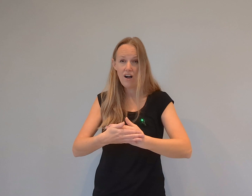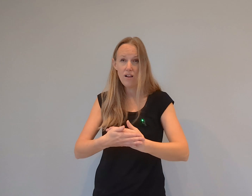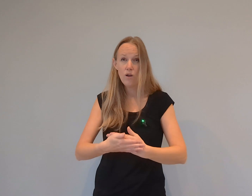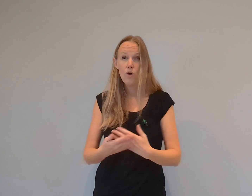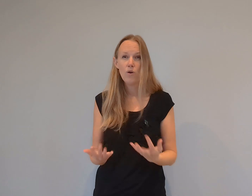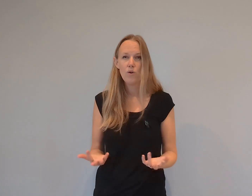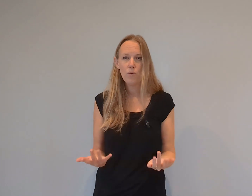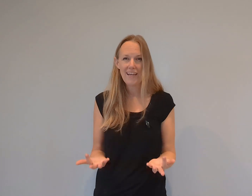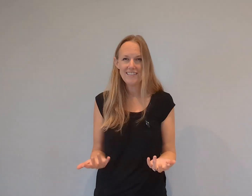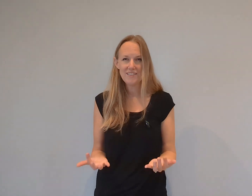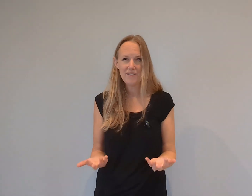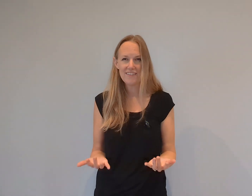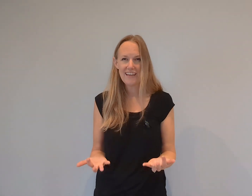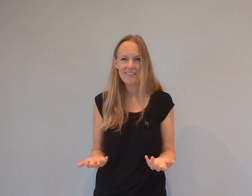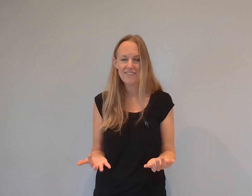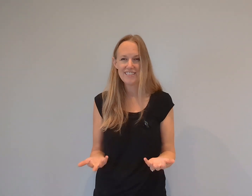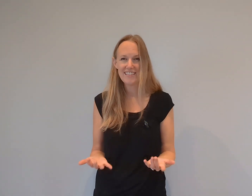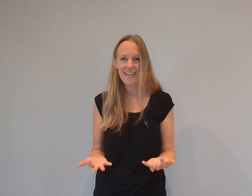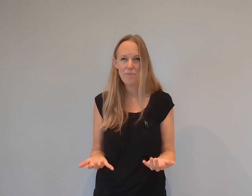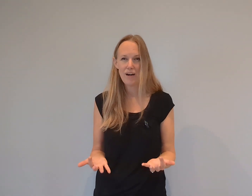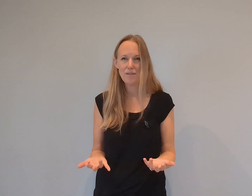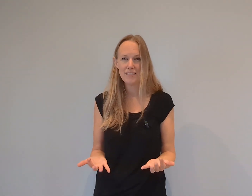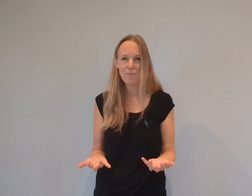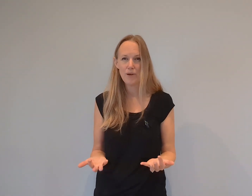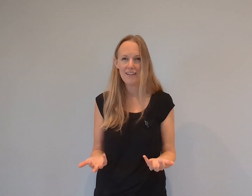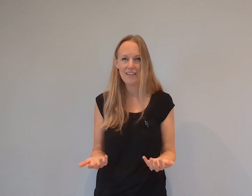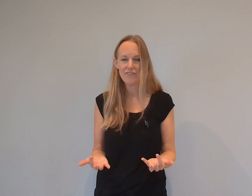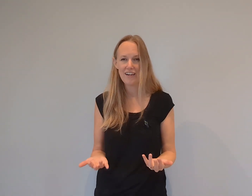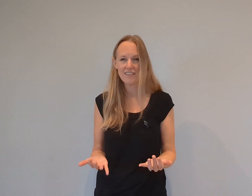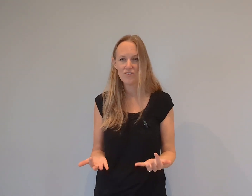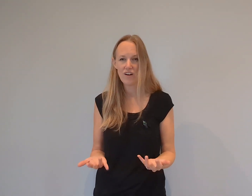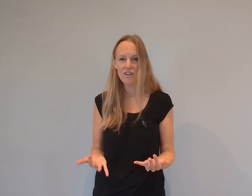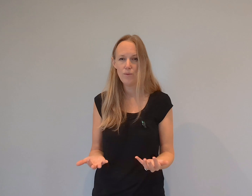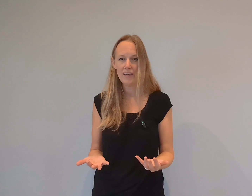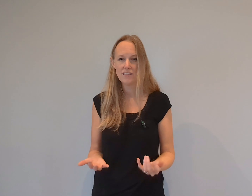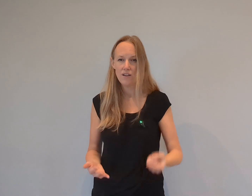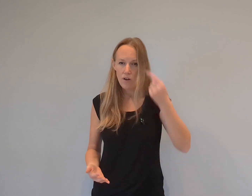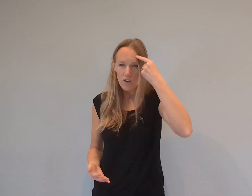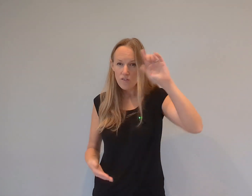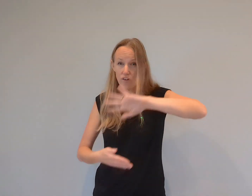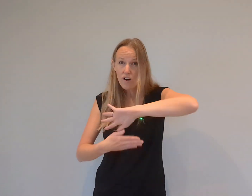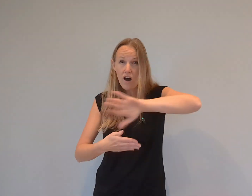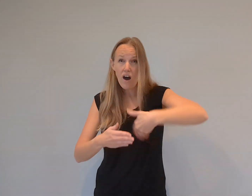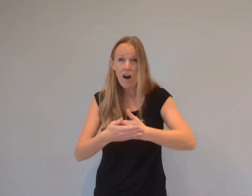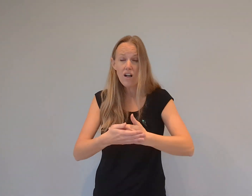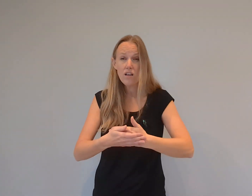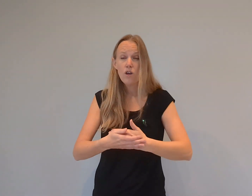all who wait, we learned that on the first day. Palms up, wiggling your fingers. For all who wait. For all